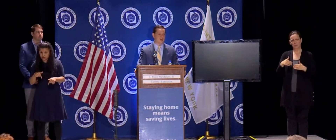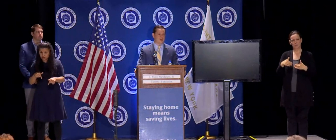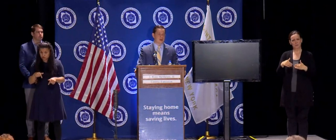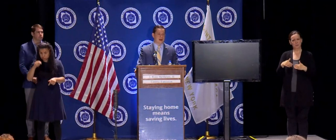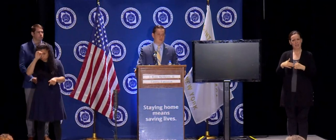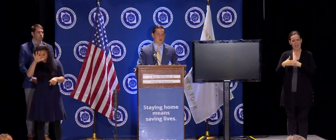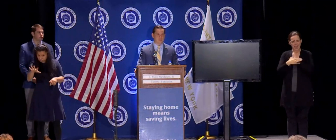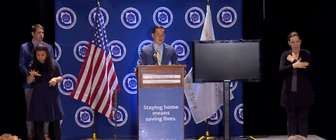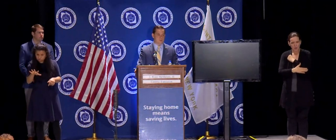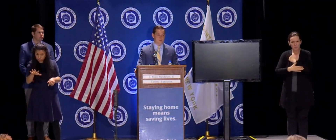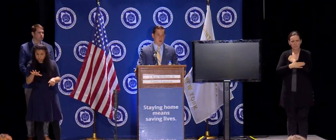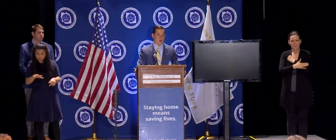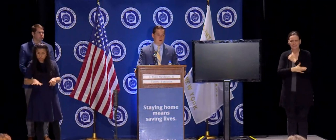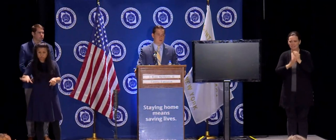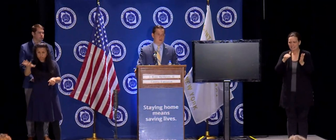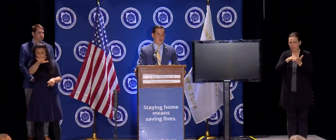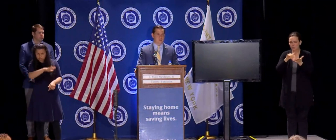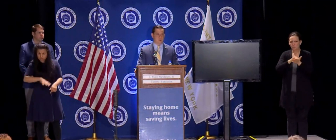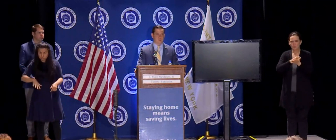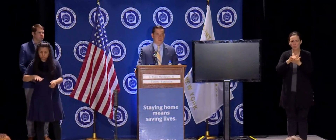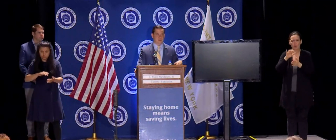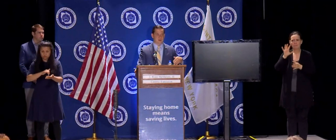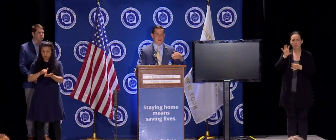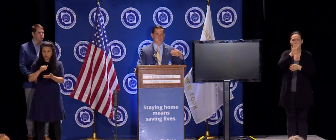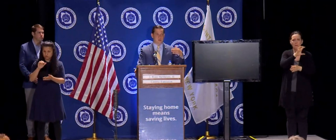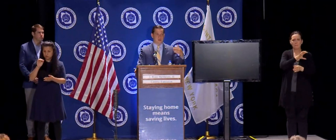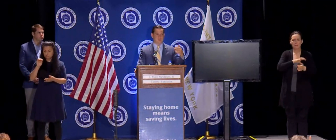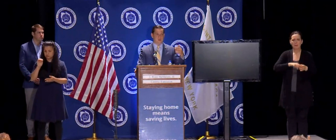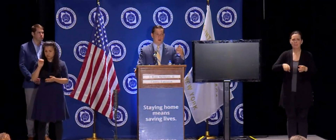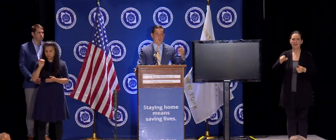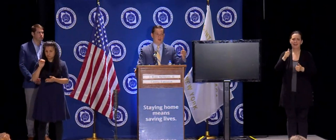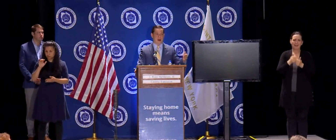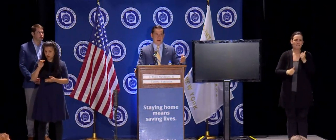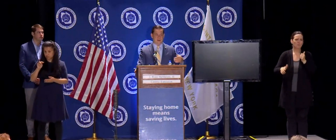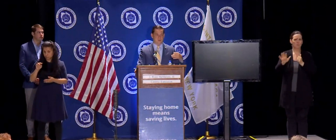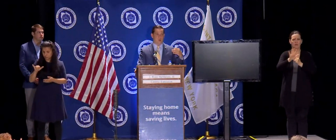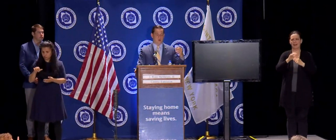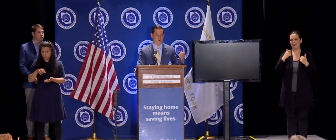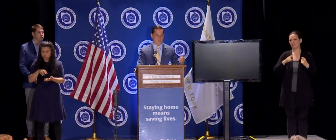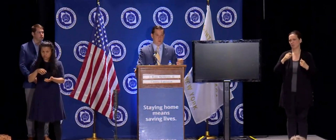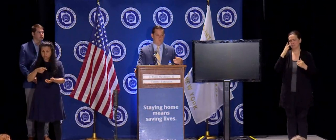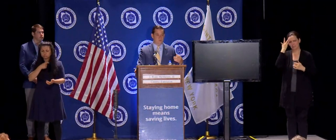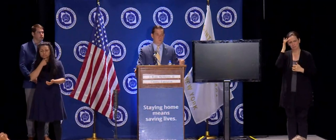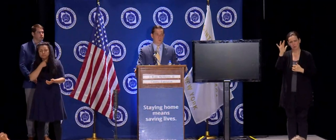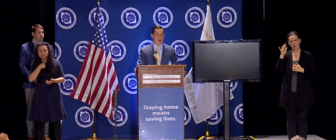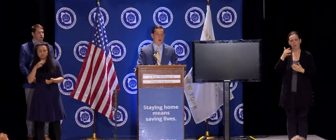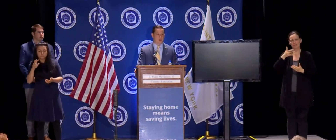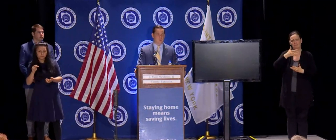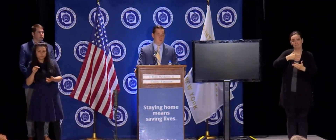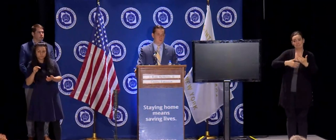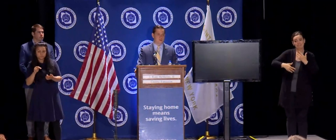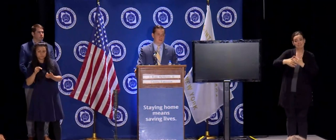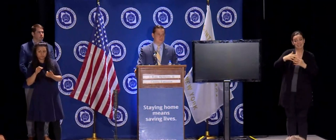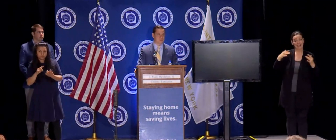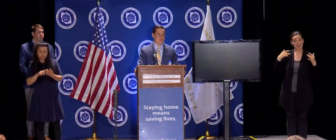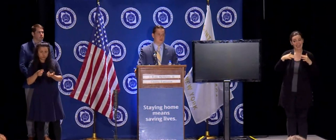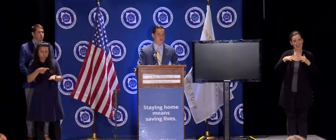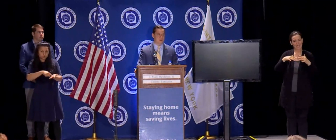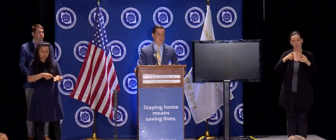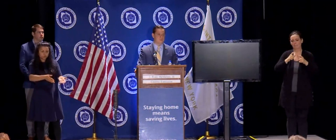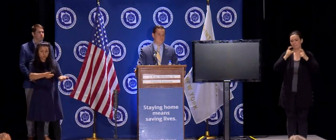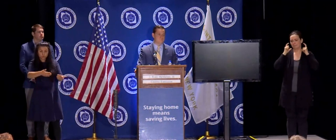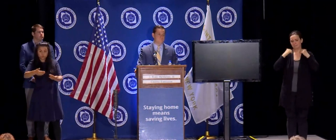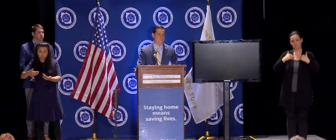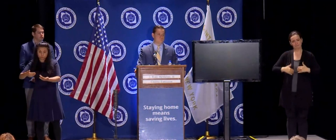New York, and everybody's gotta be smart, especially as we are interacting more with people to protect themselves